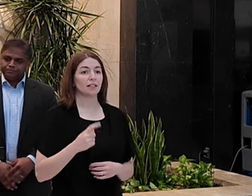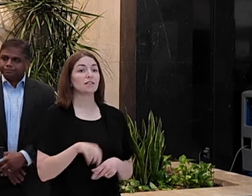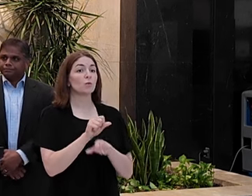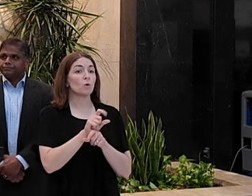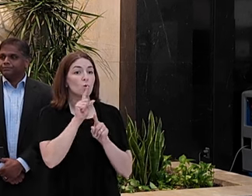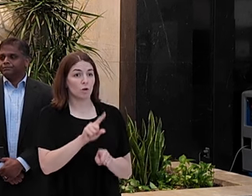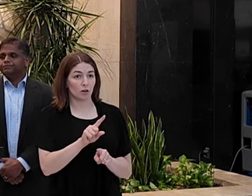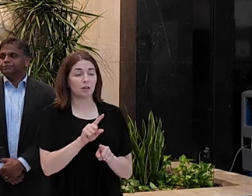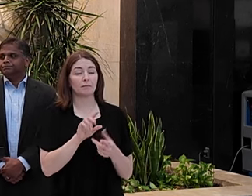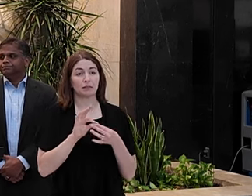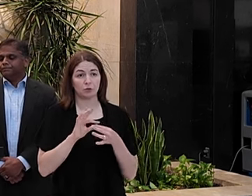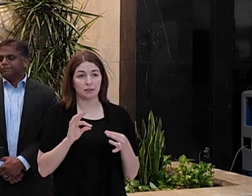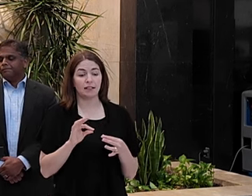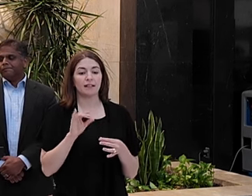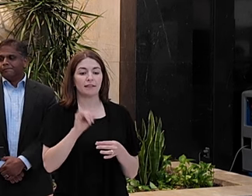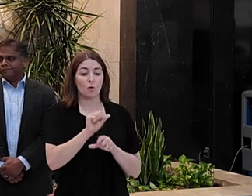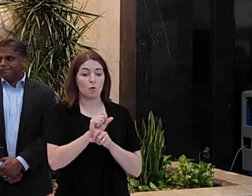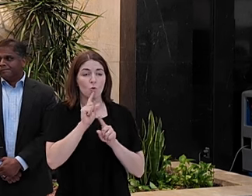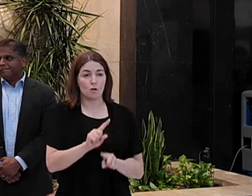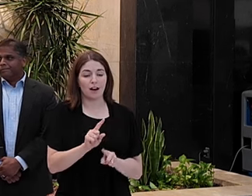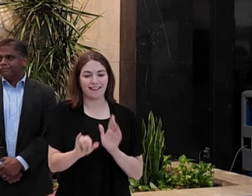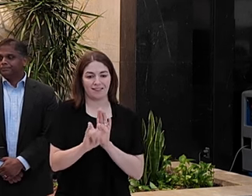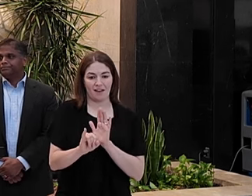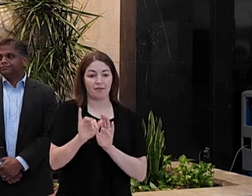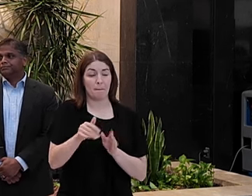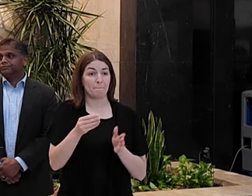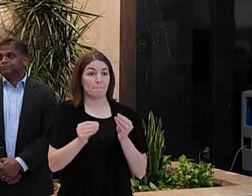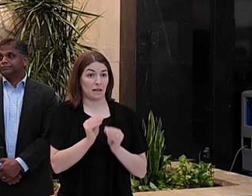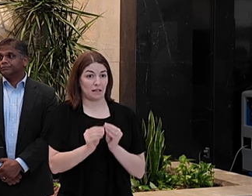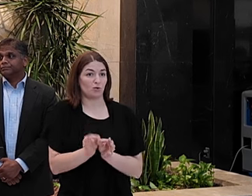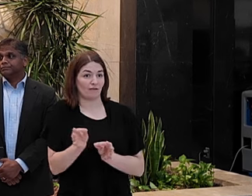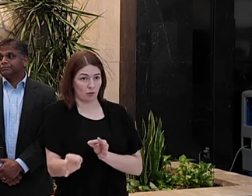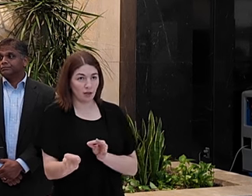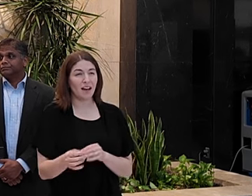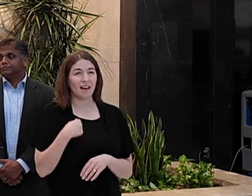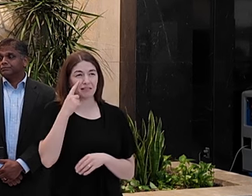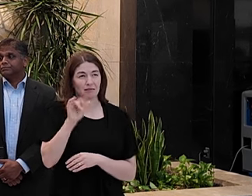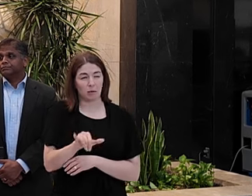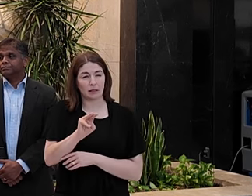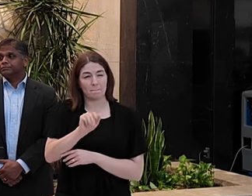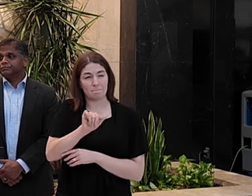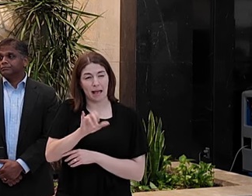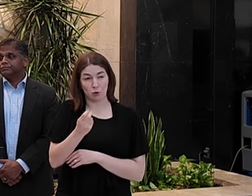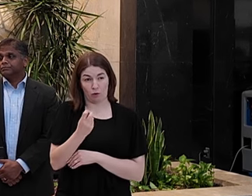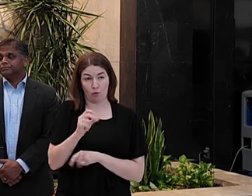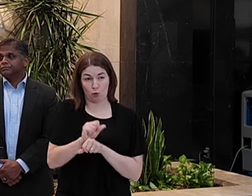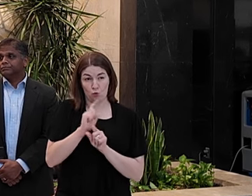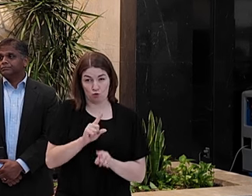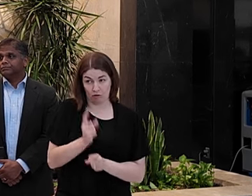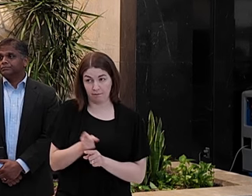reference is a work order that identified that the maintenance was deferred, and in reference I think it was a May 12th work order, is that correct?